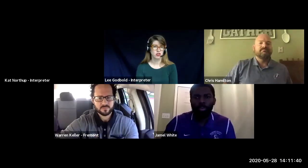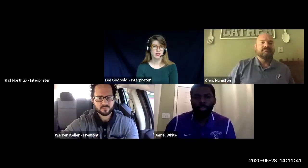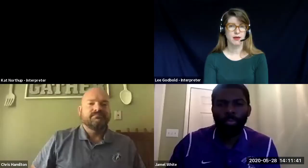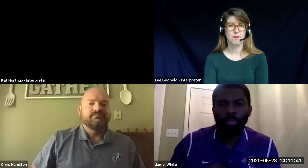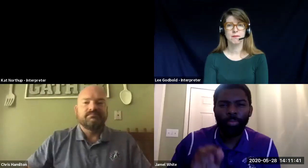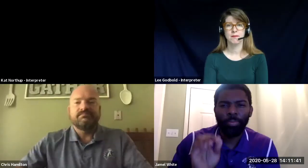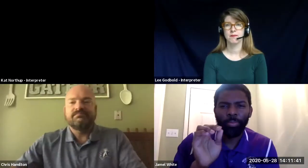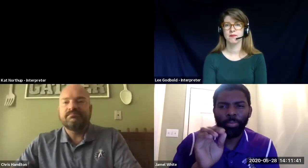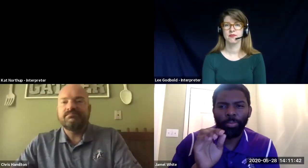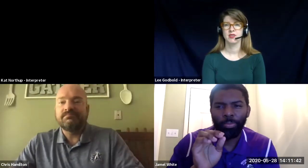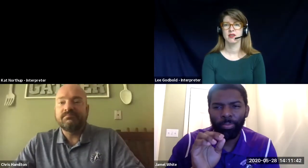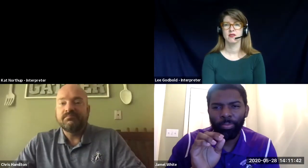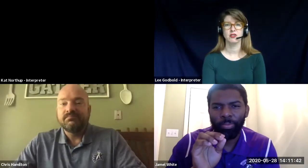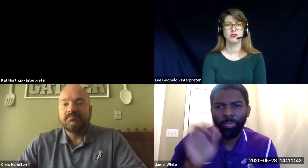game. Very true.